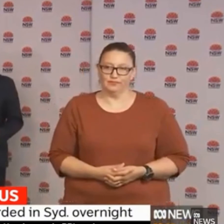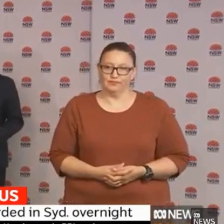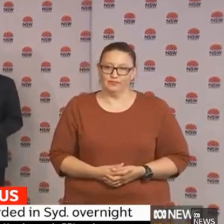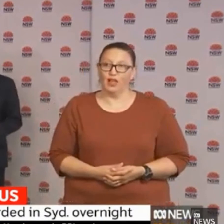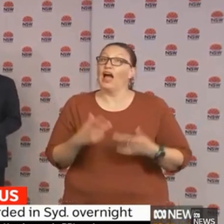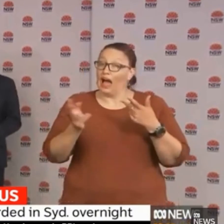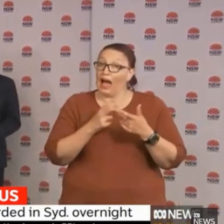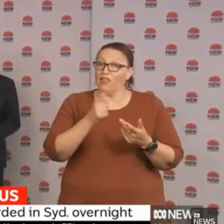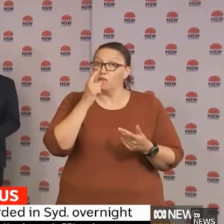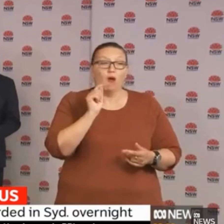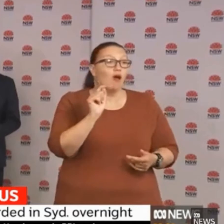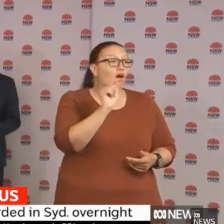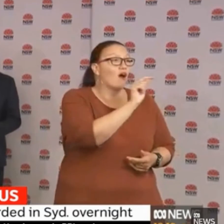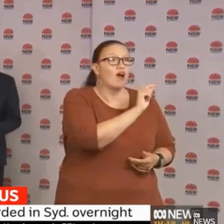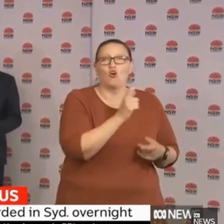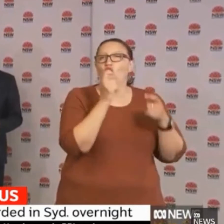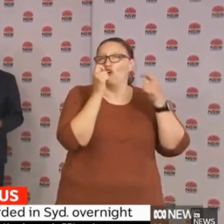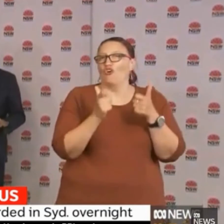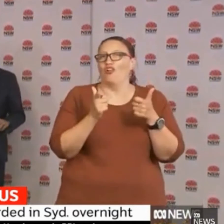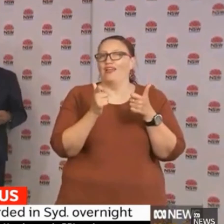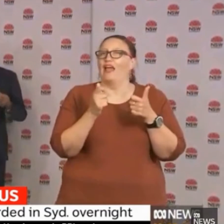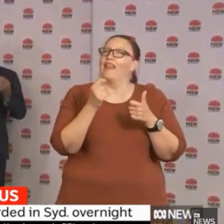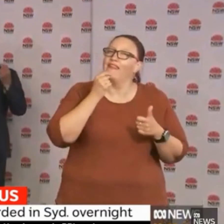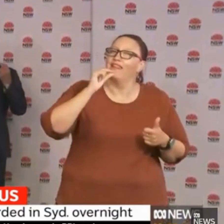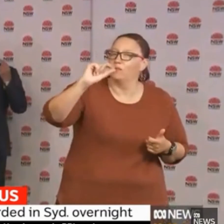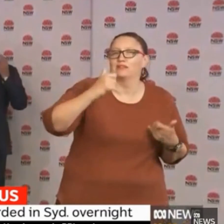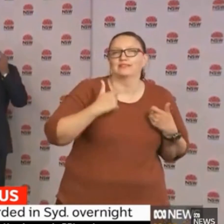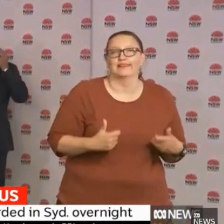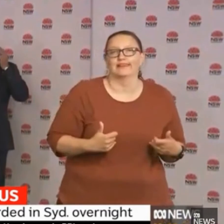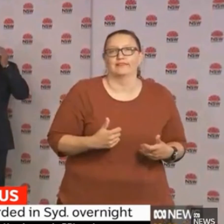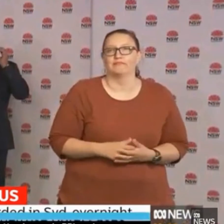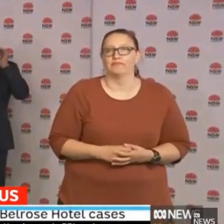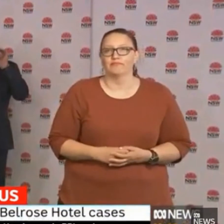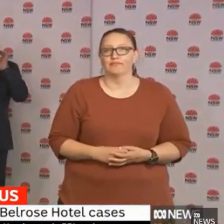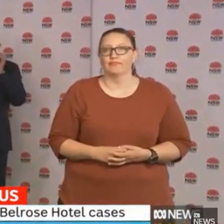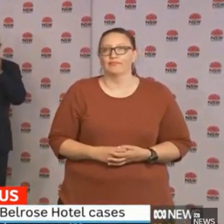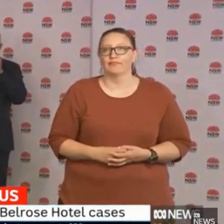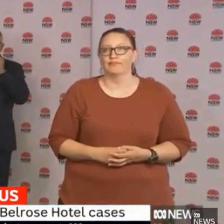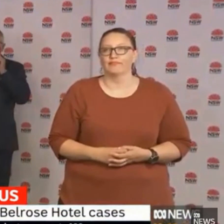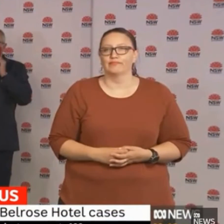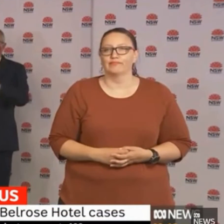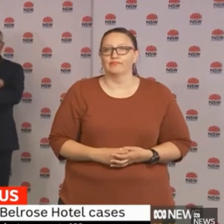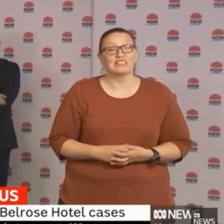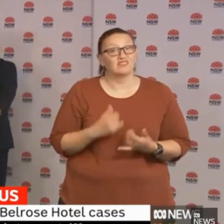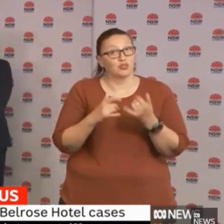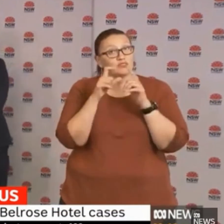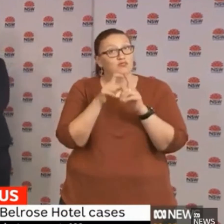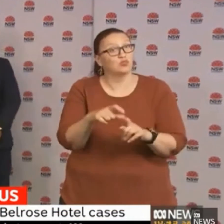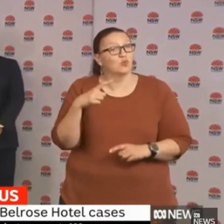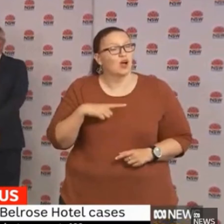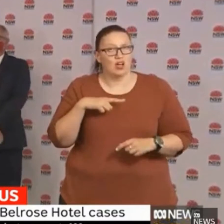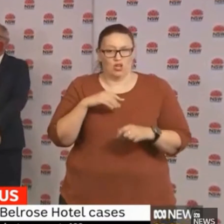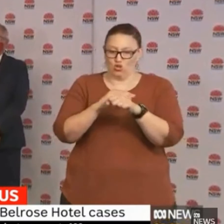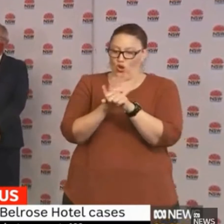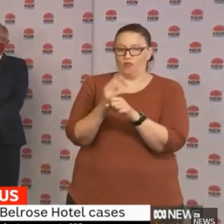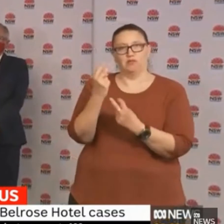had early onsets of illness. Can I just say this is quite challenging because, as you know, the symptoms of COVID are quite mild,